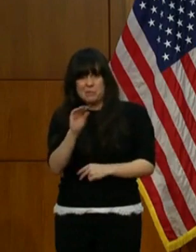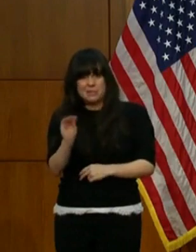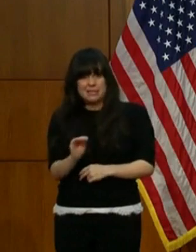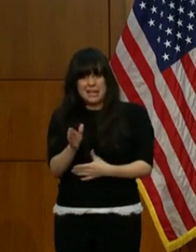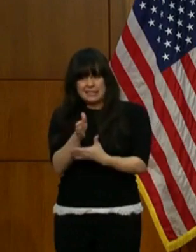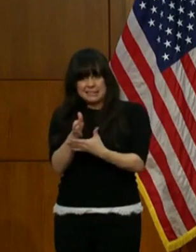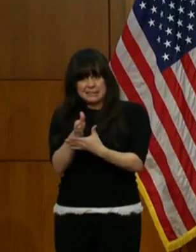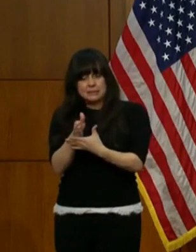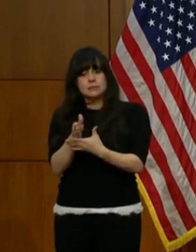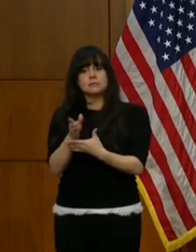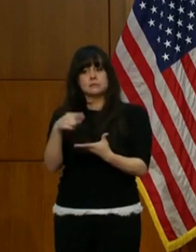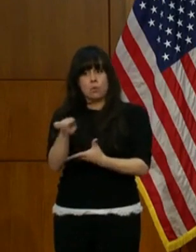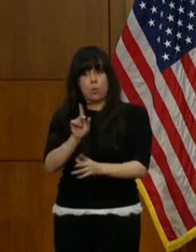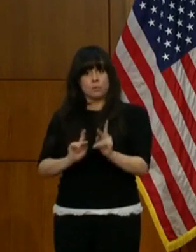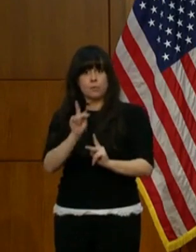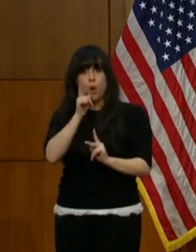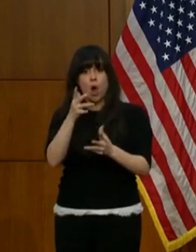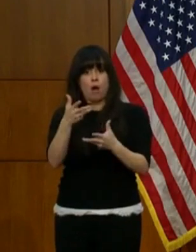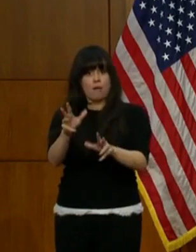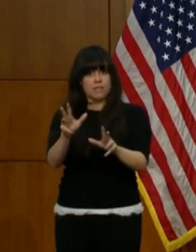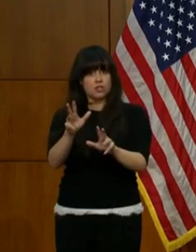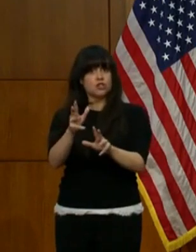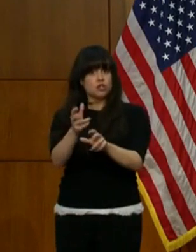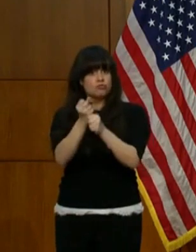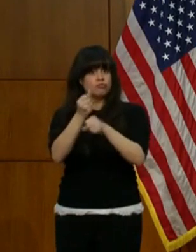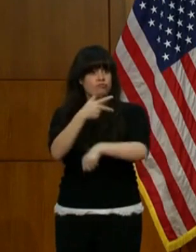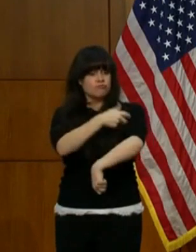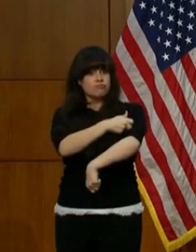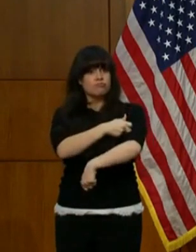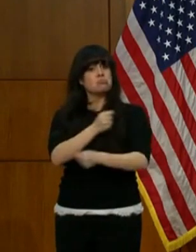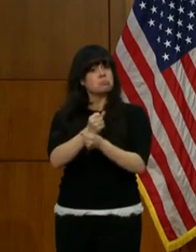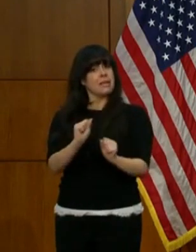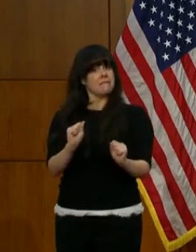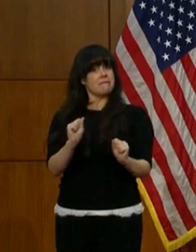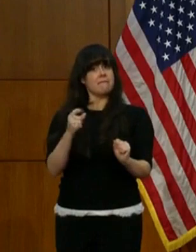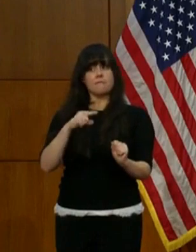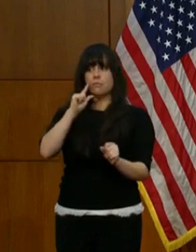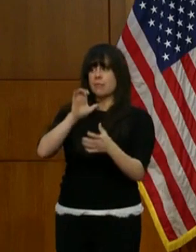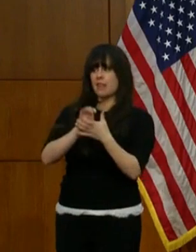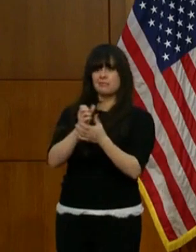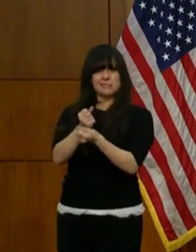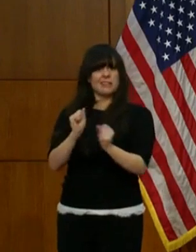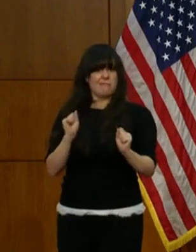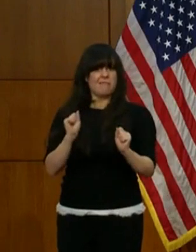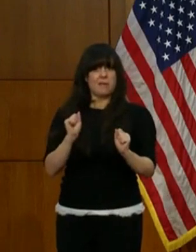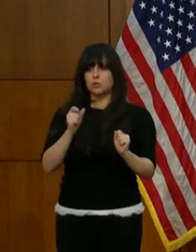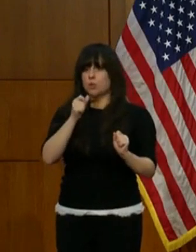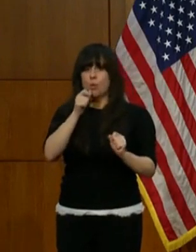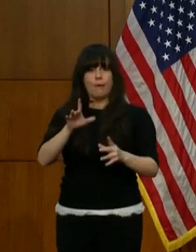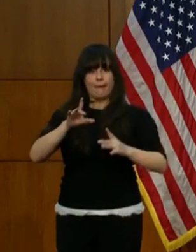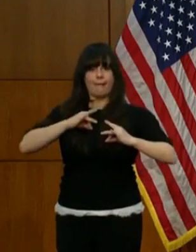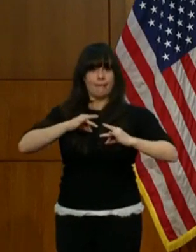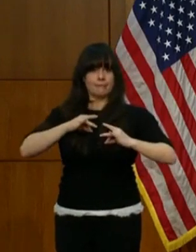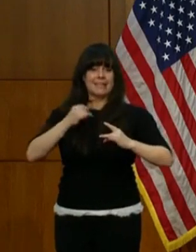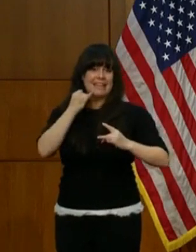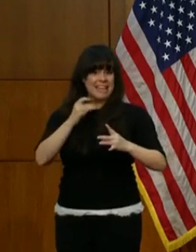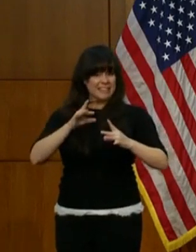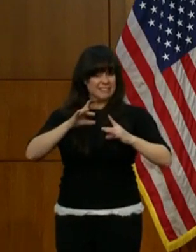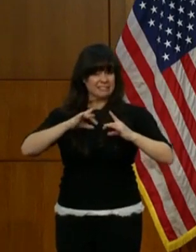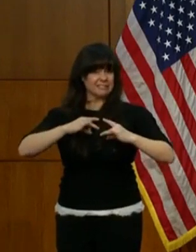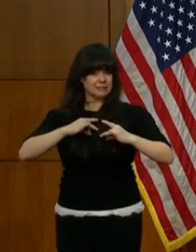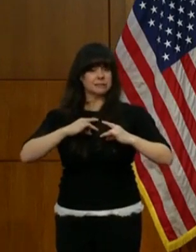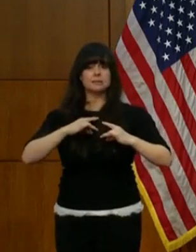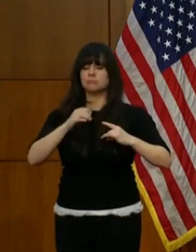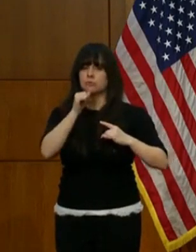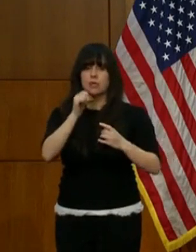population, those people that have been vaccinated are safe now, we believe, from if they acquire COVID-19, they're not